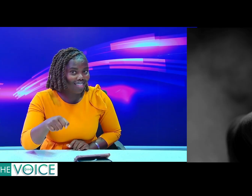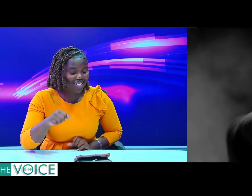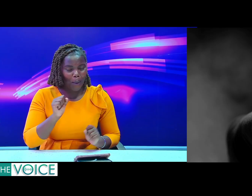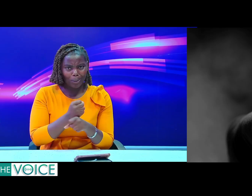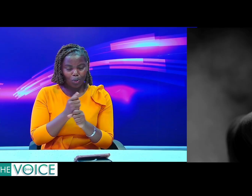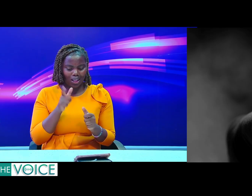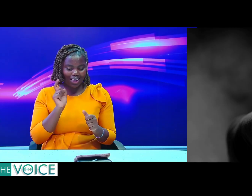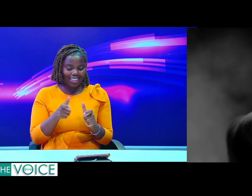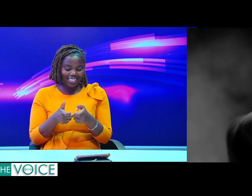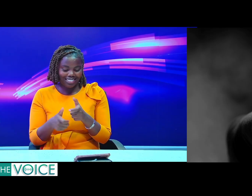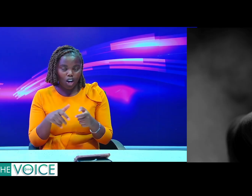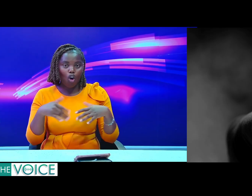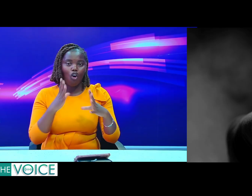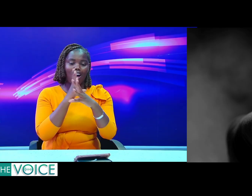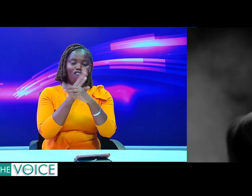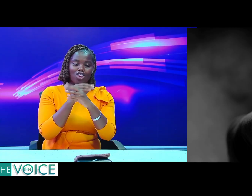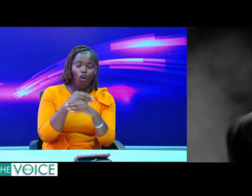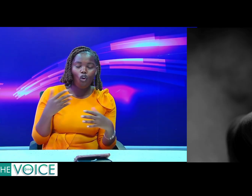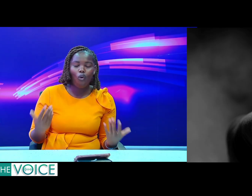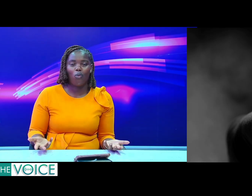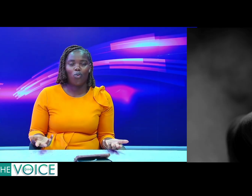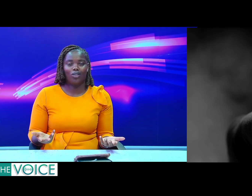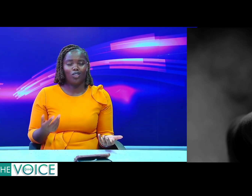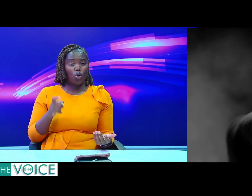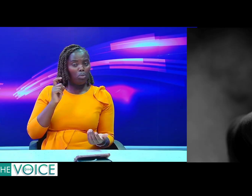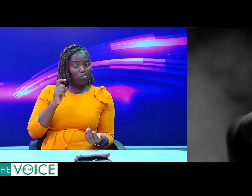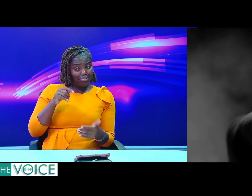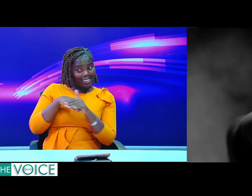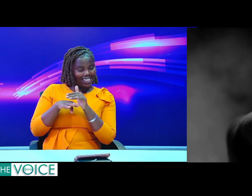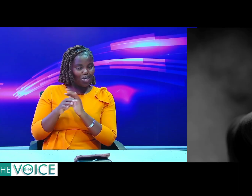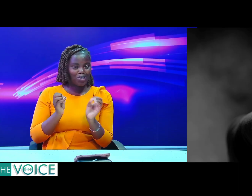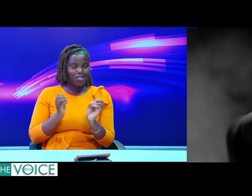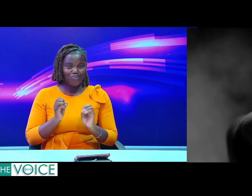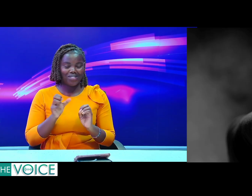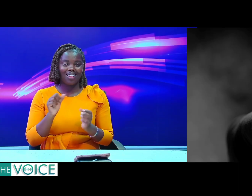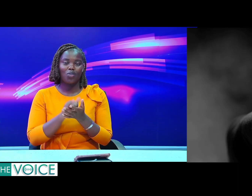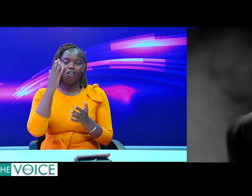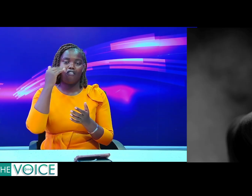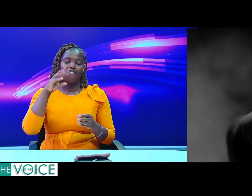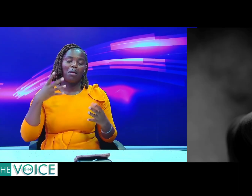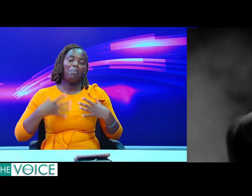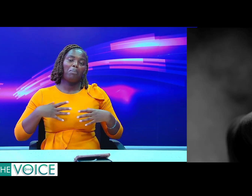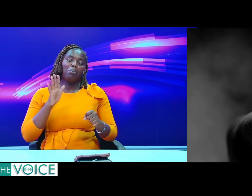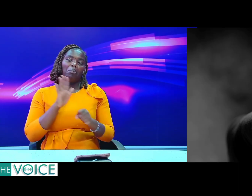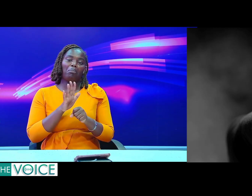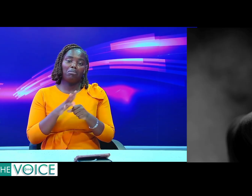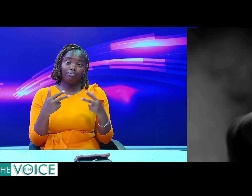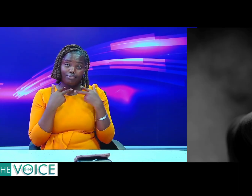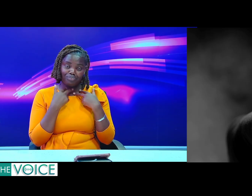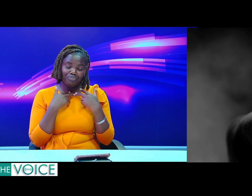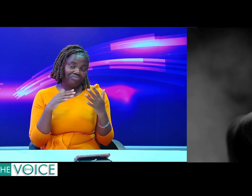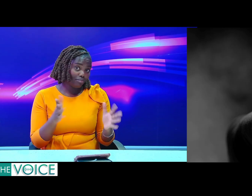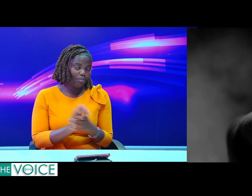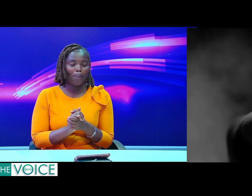help a victim who has experienced this. There are very few, there are not so many, and there's no accessibility to that.